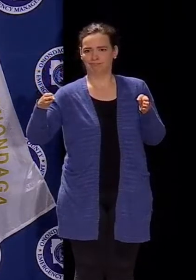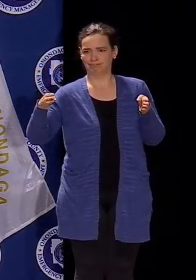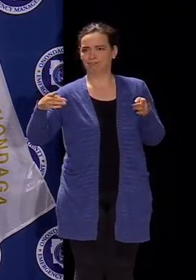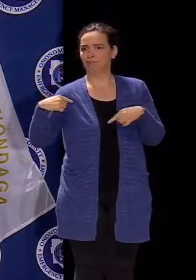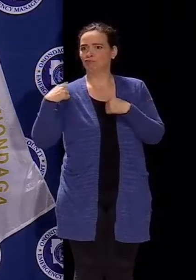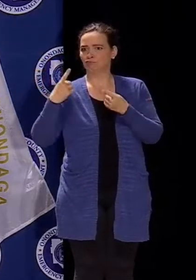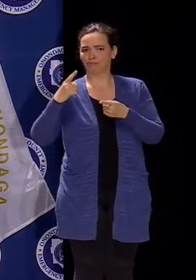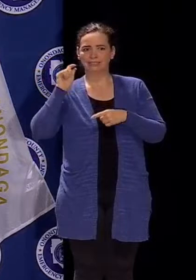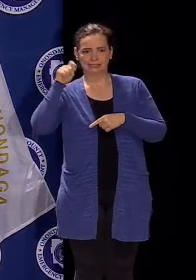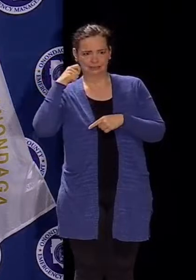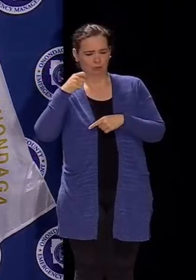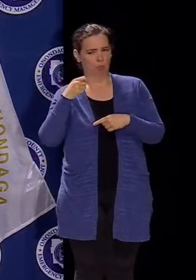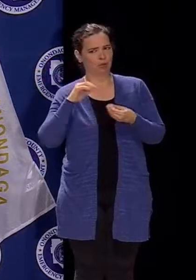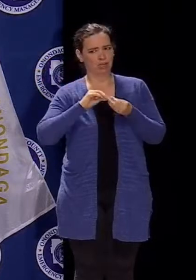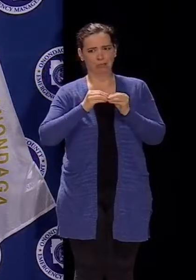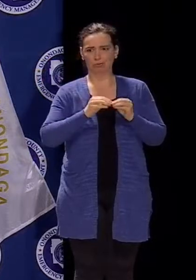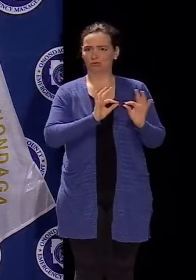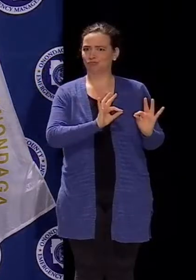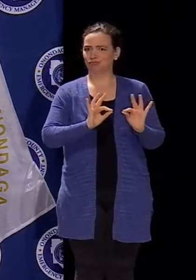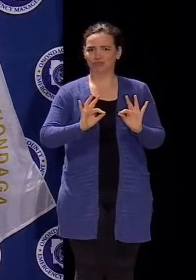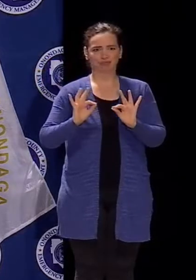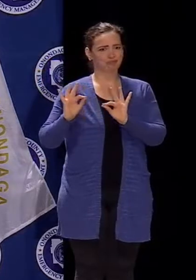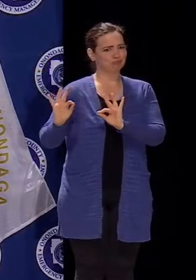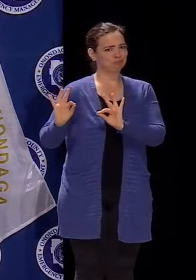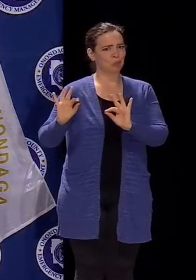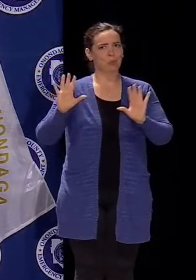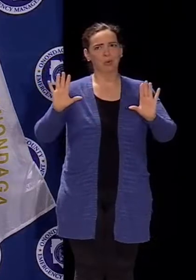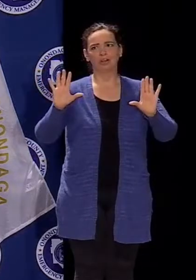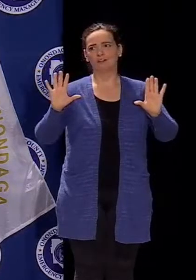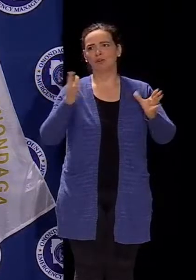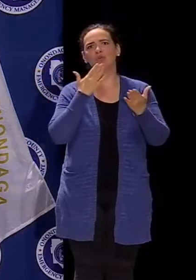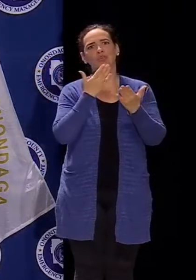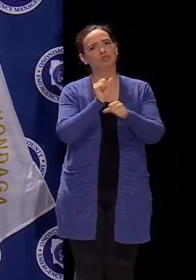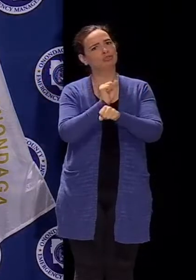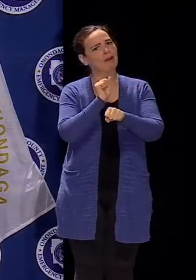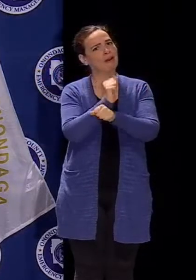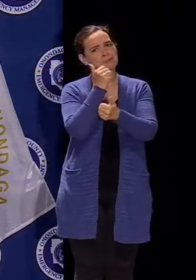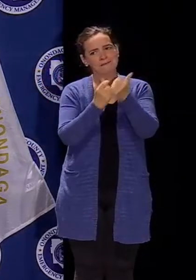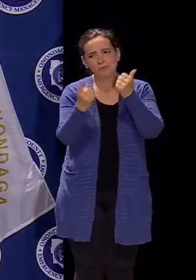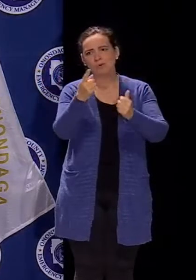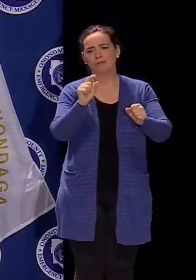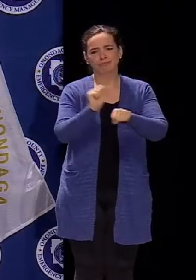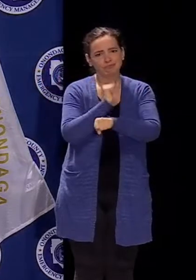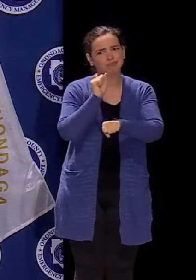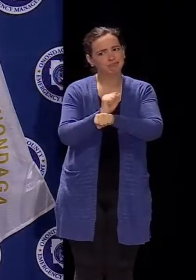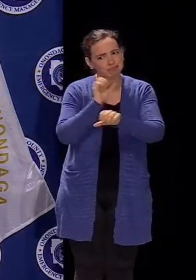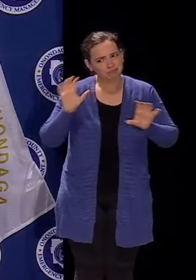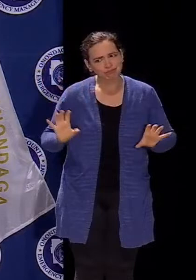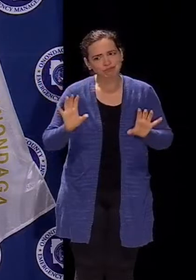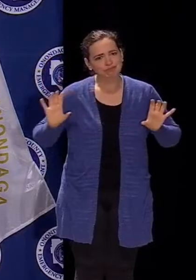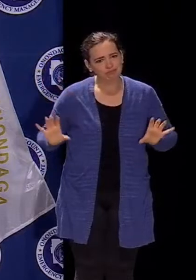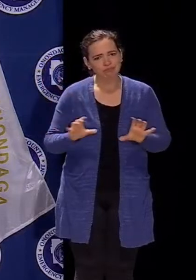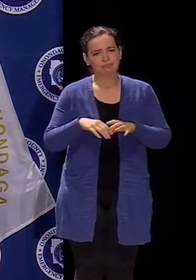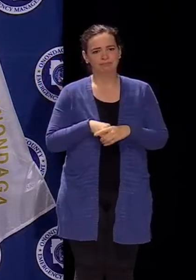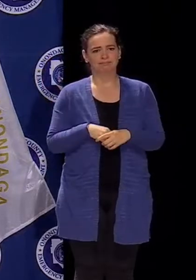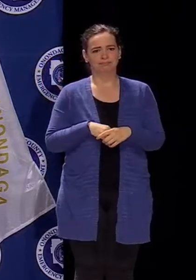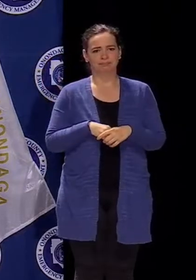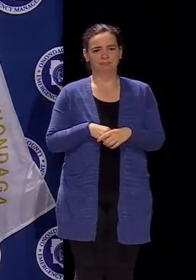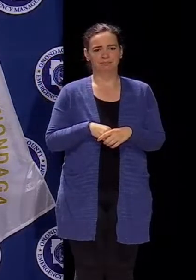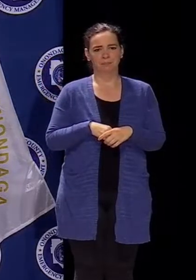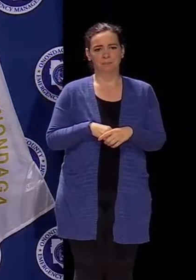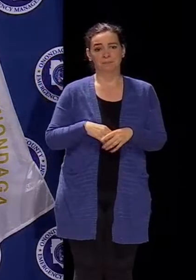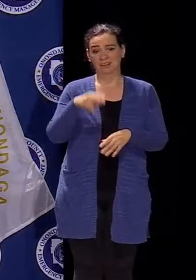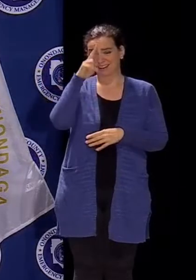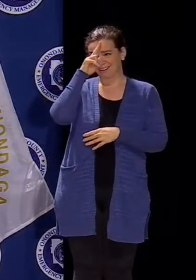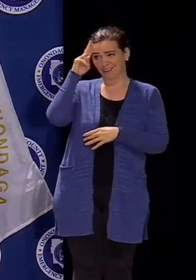So we've done a very good job building up that infrastructure. Hospitalizations, we now have 74 people in the hospital, up 3